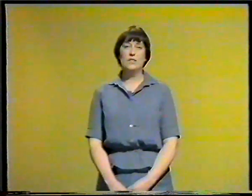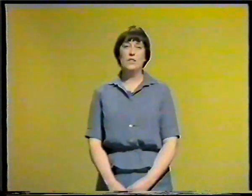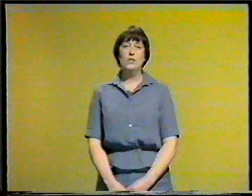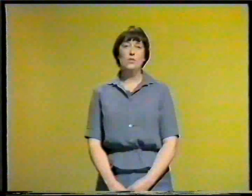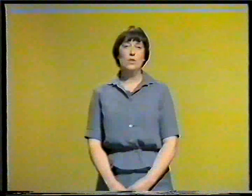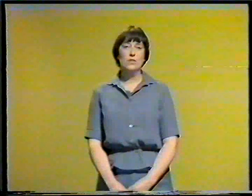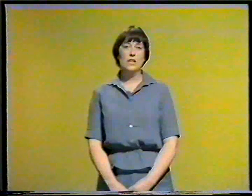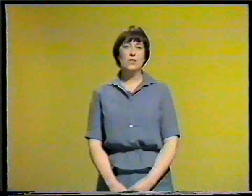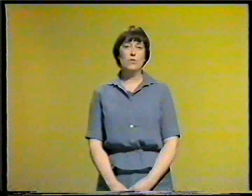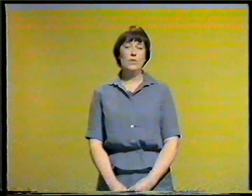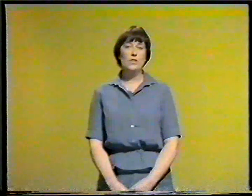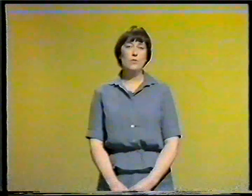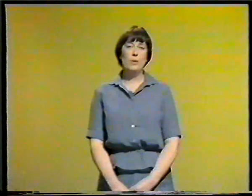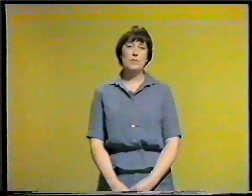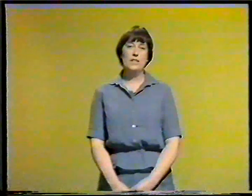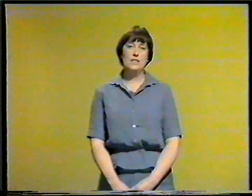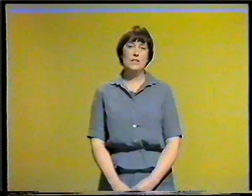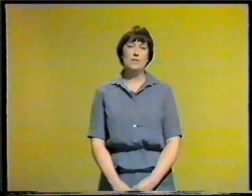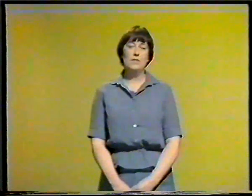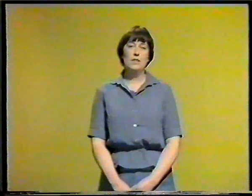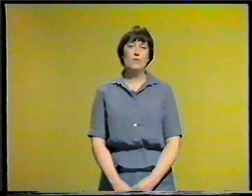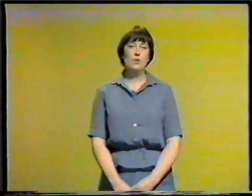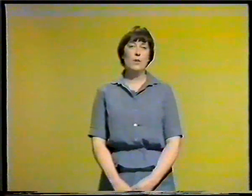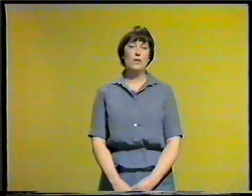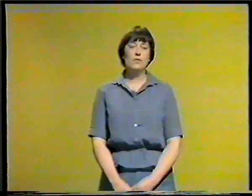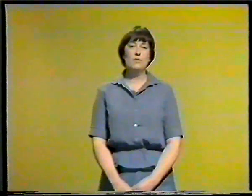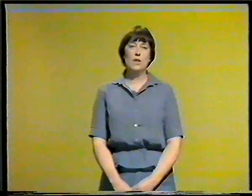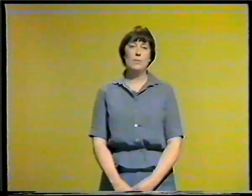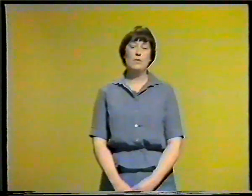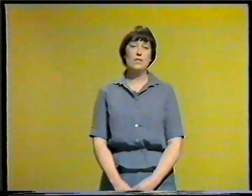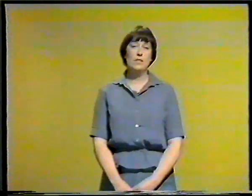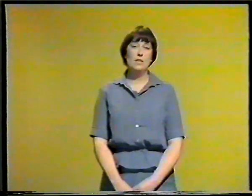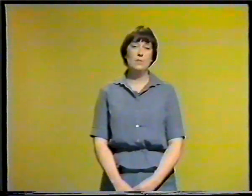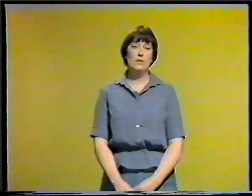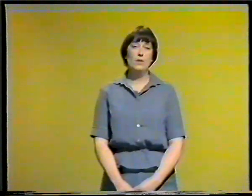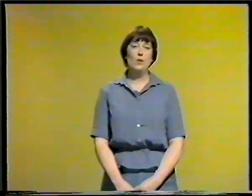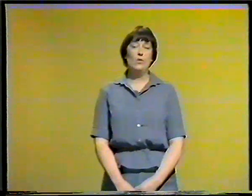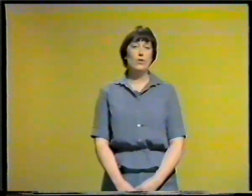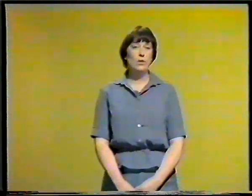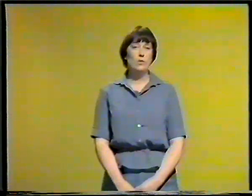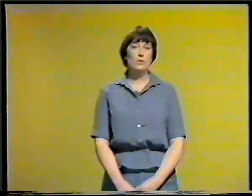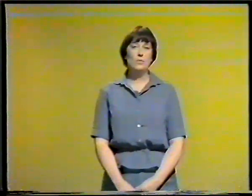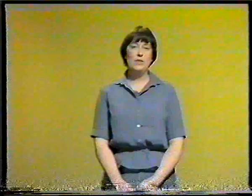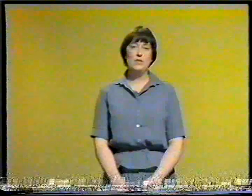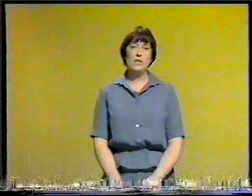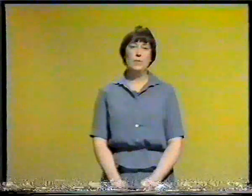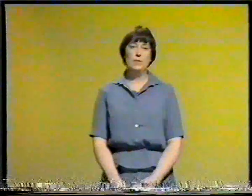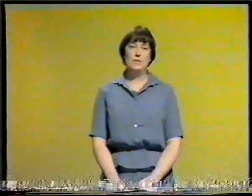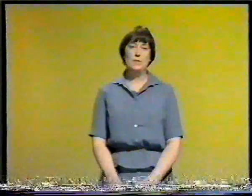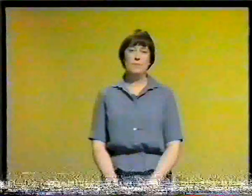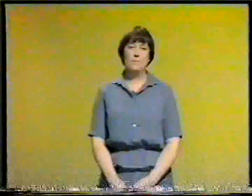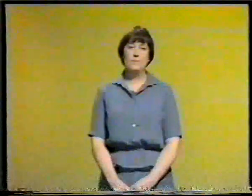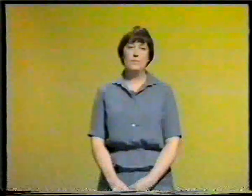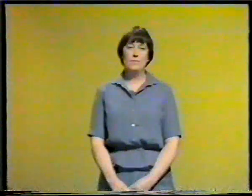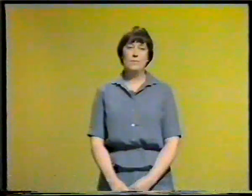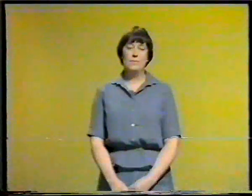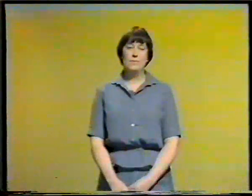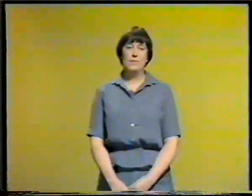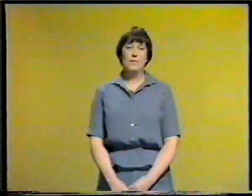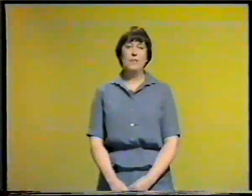you contact your regional representative for the Makaton vocabulary scheme or your local speech therapist. Now I